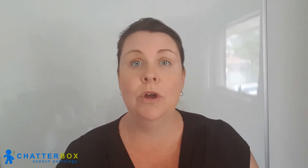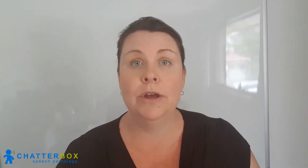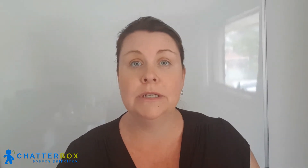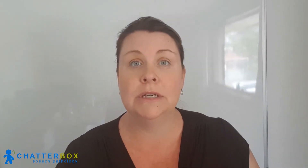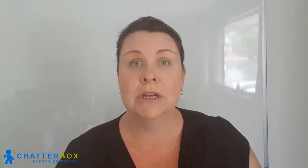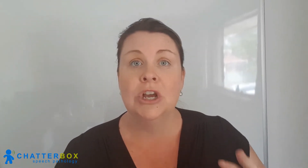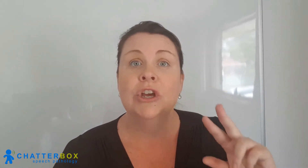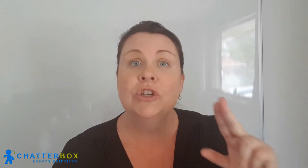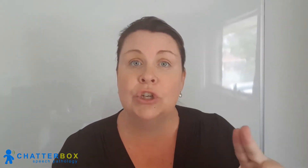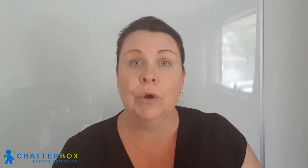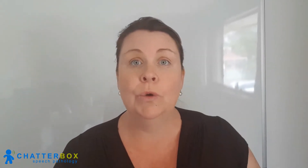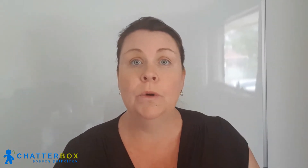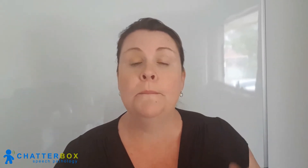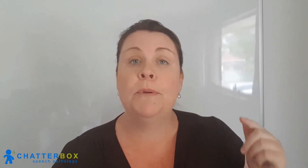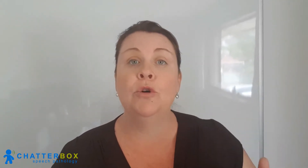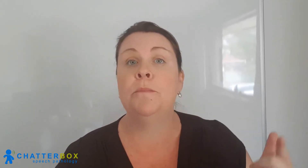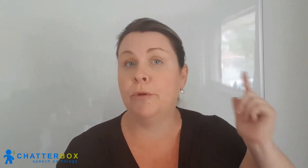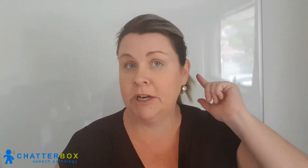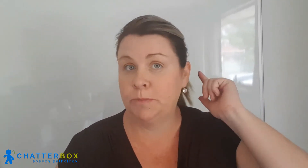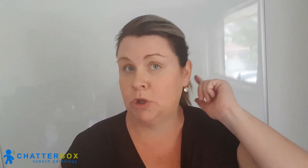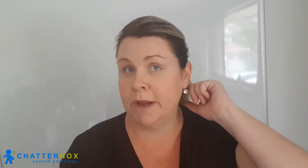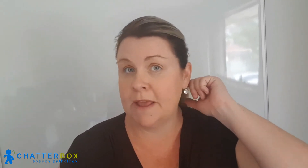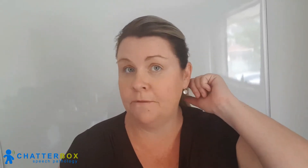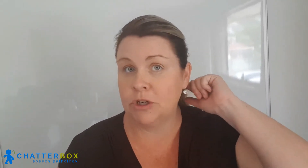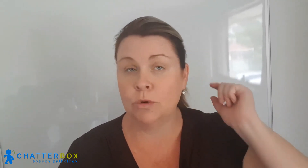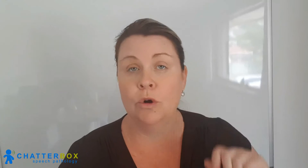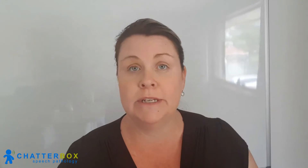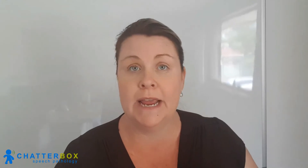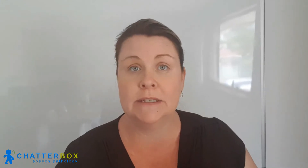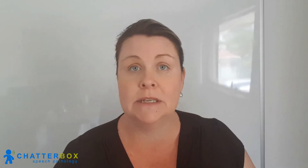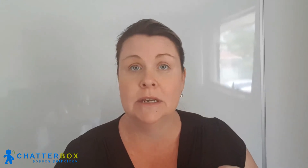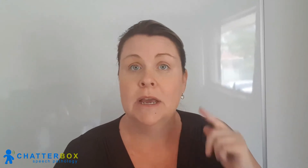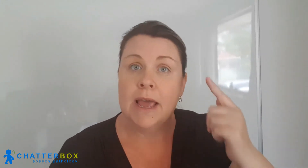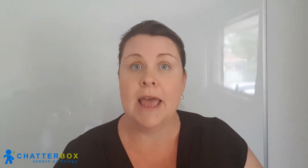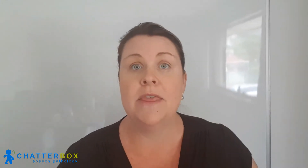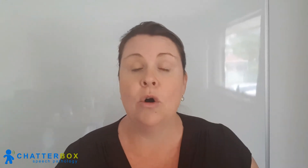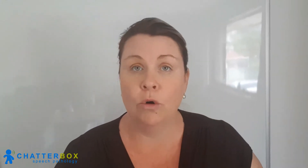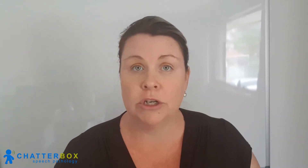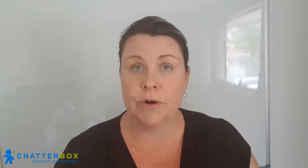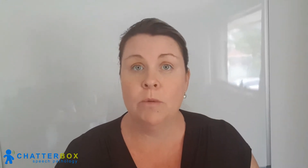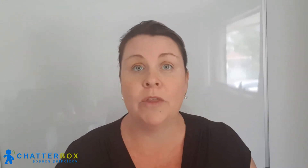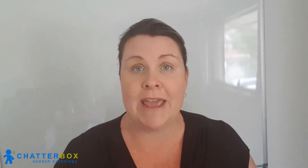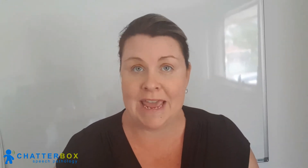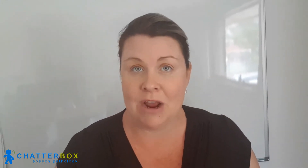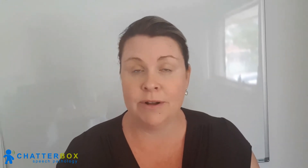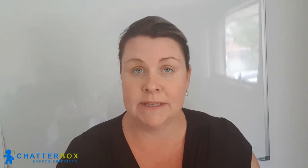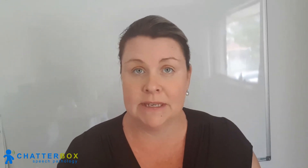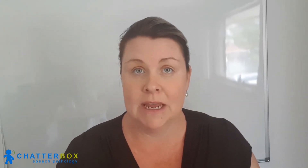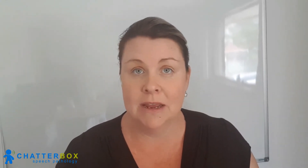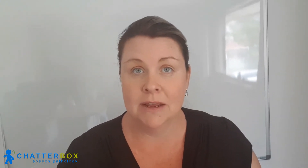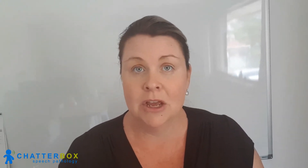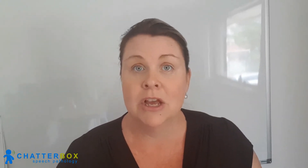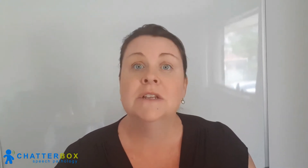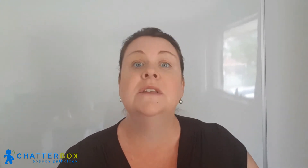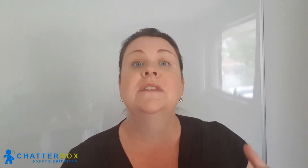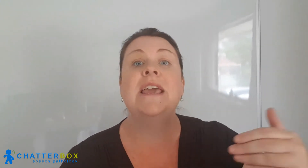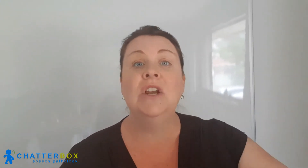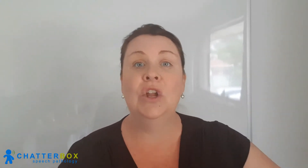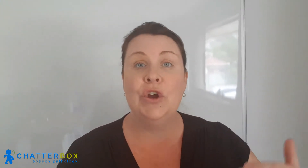word, two, build a bridge between their visual cortex and their auditory, what they hear and see, so that they can learn it